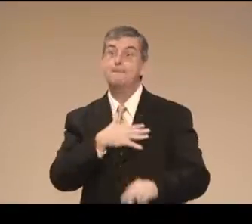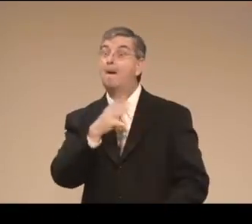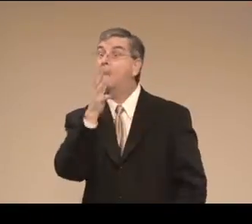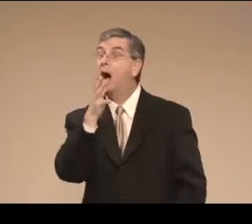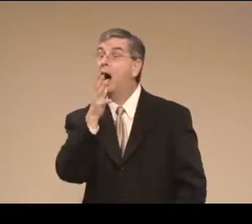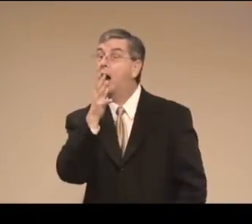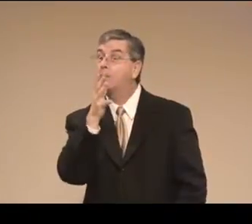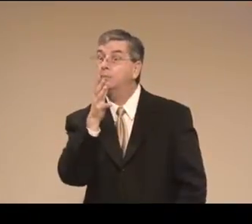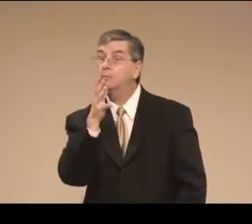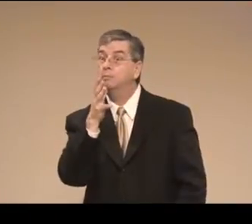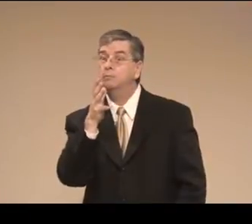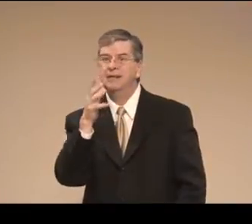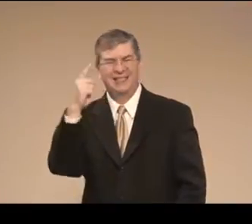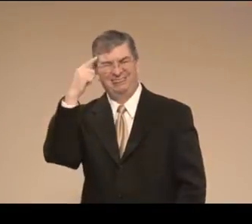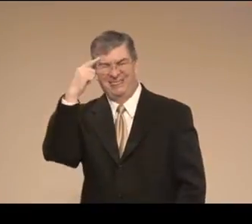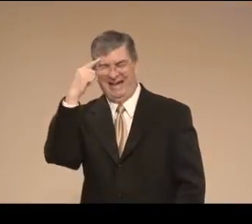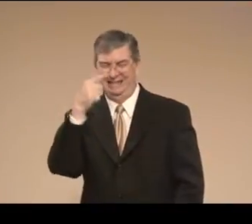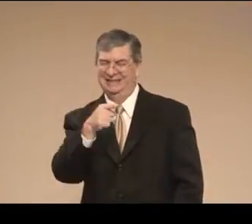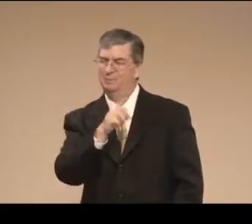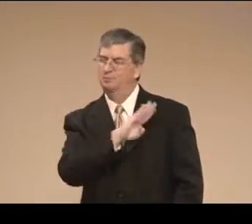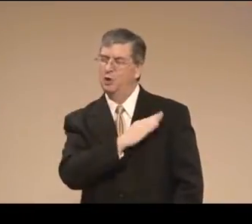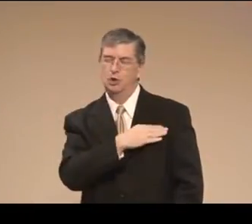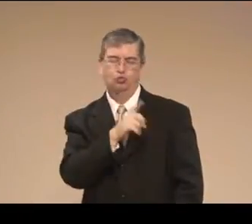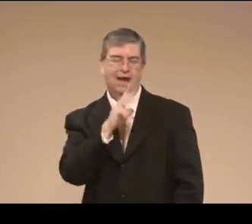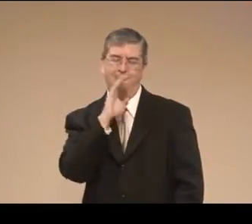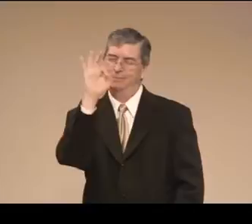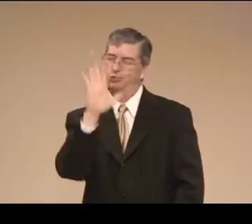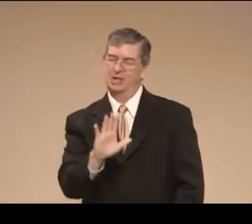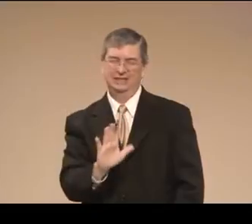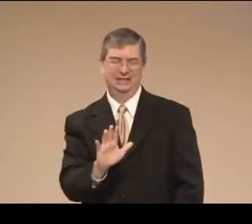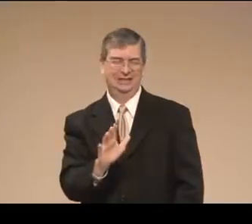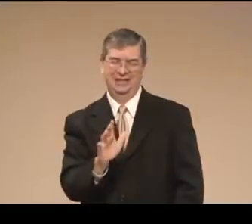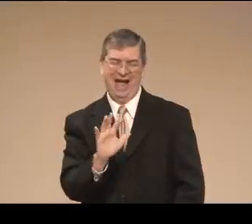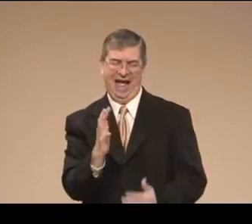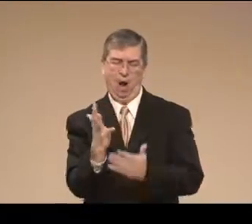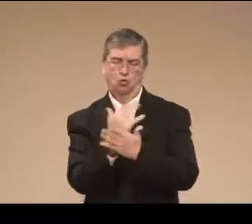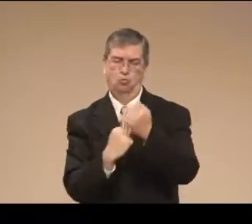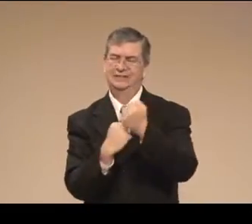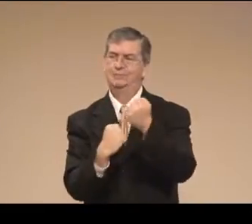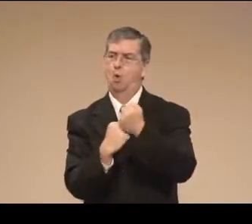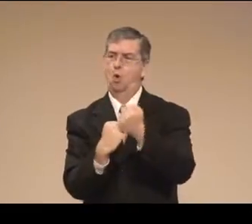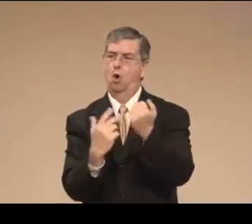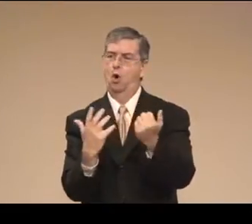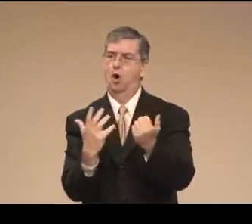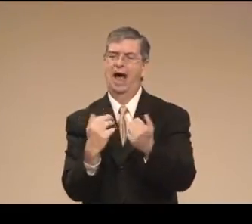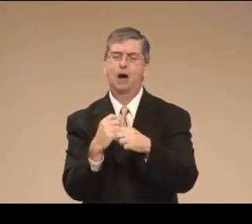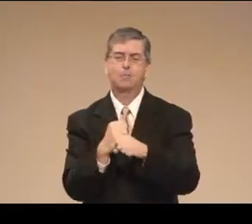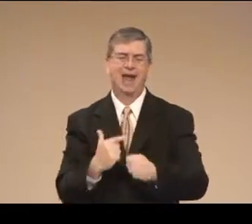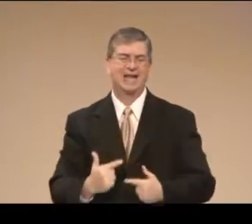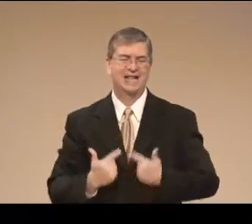I know I'm going to tell you one more story. I don't think I've ever told you. My mom, she said, you're never going to be a preacher. How are you